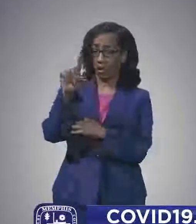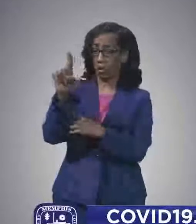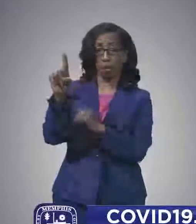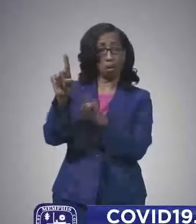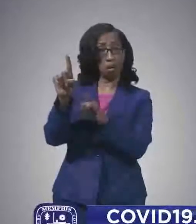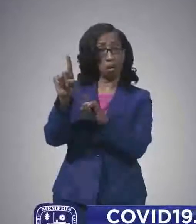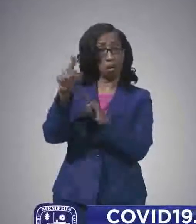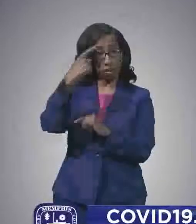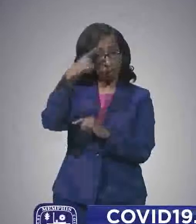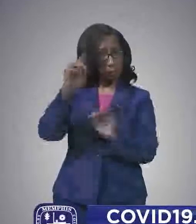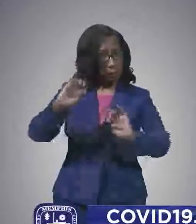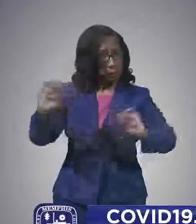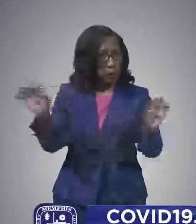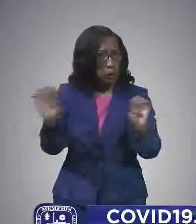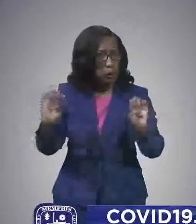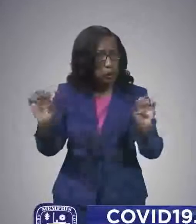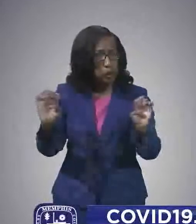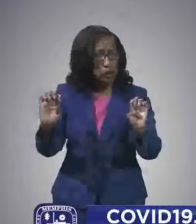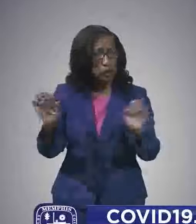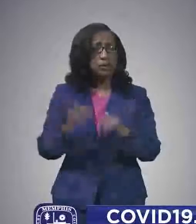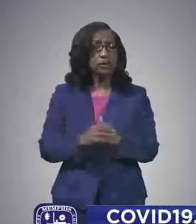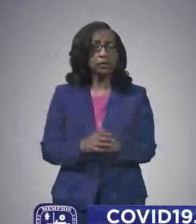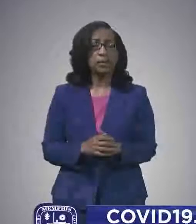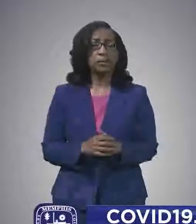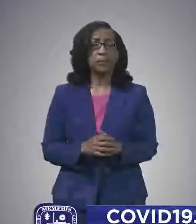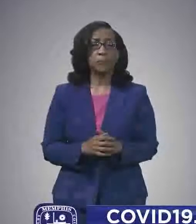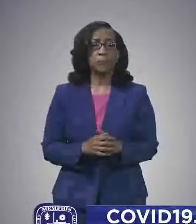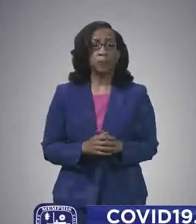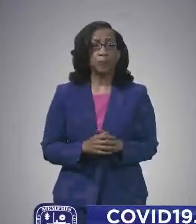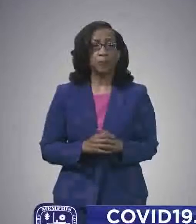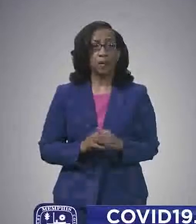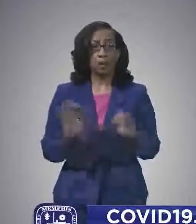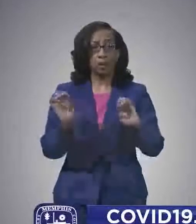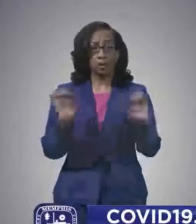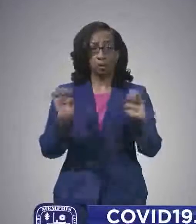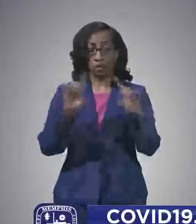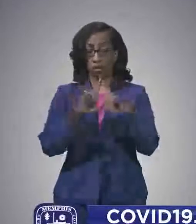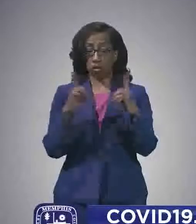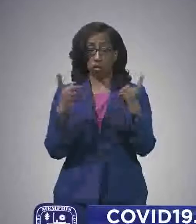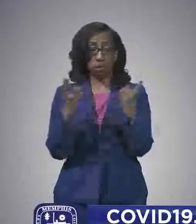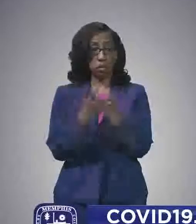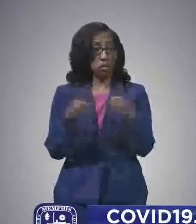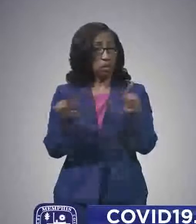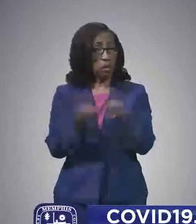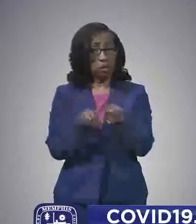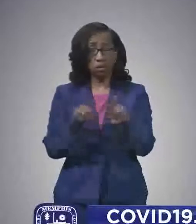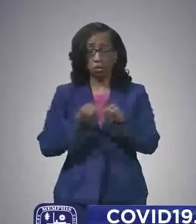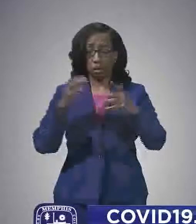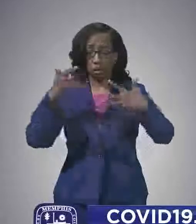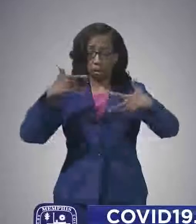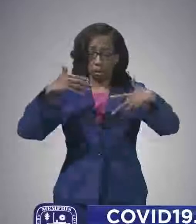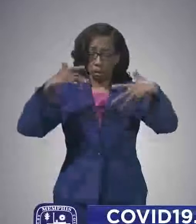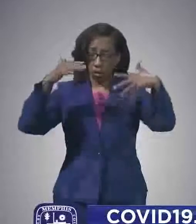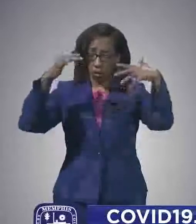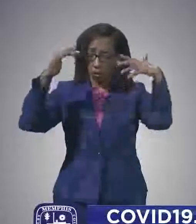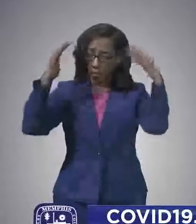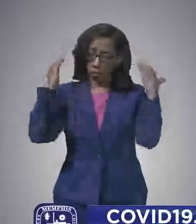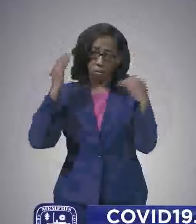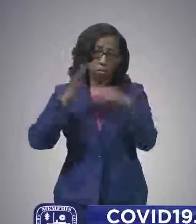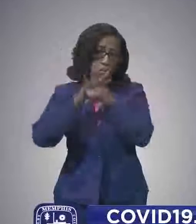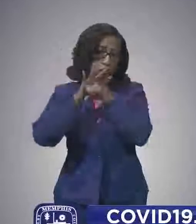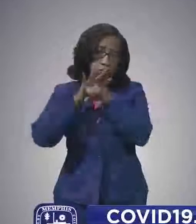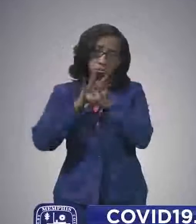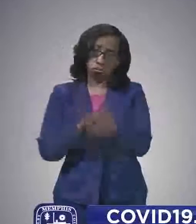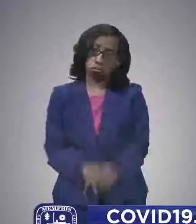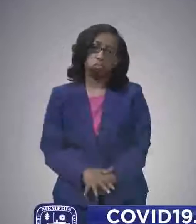life-threatening emergencies. Our emergency departments are also overtaxed, they're overburdened, and they